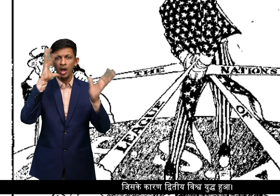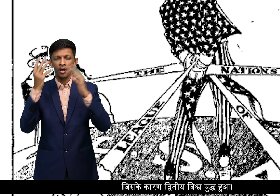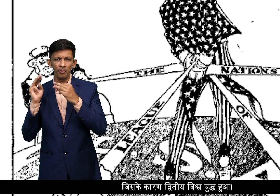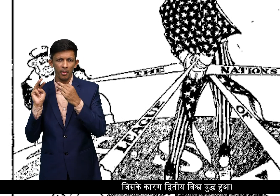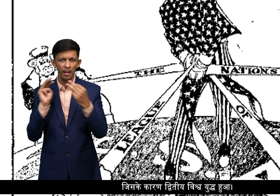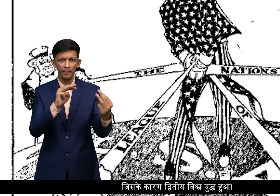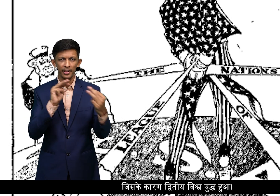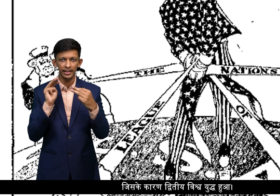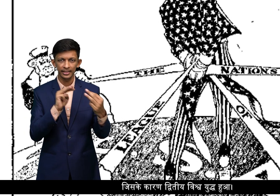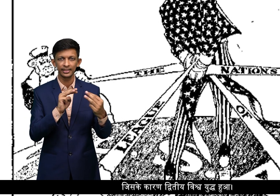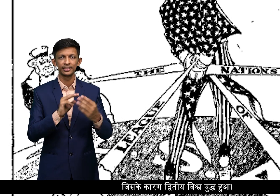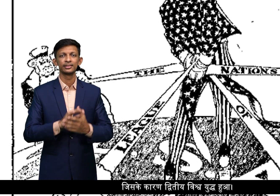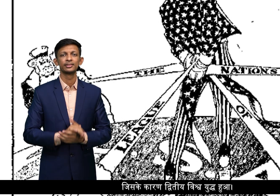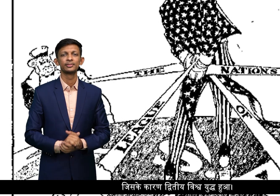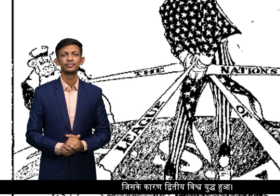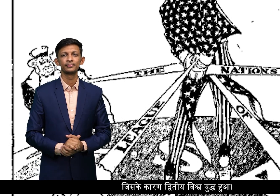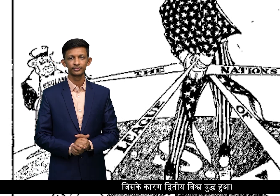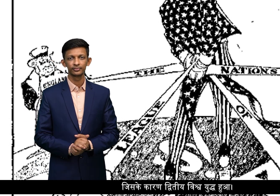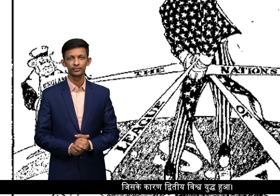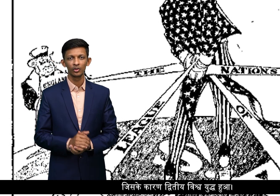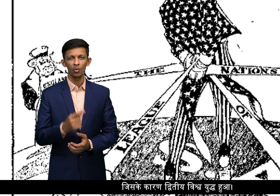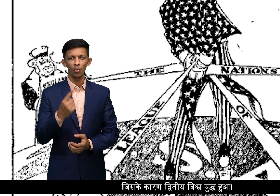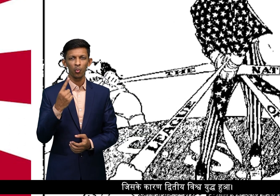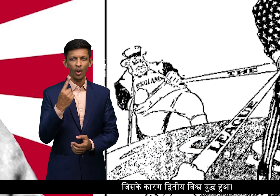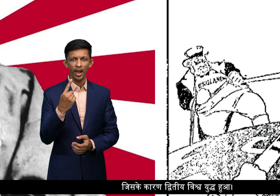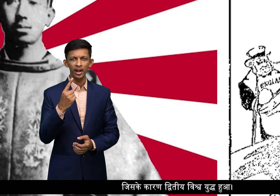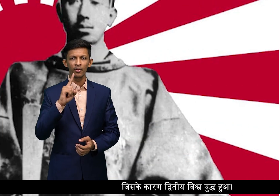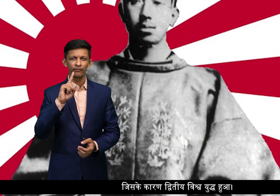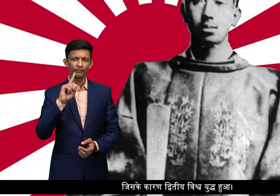Which led to the Second World War.